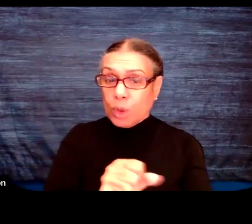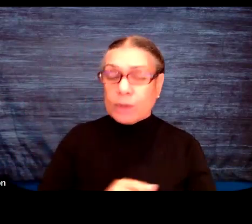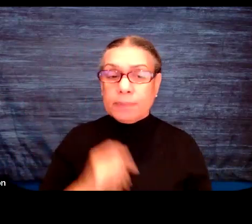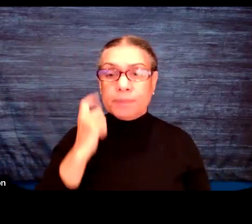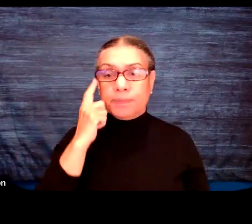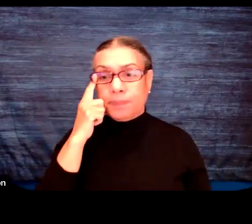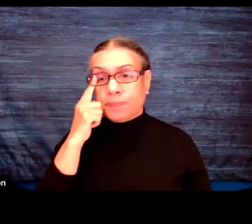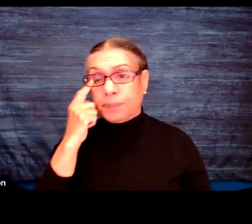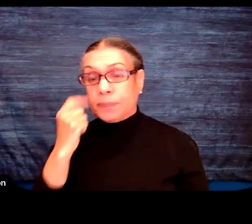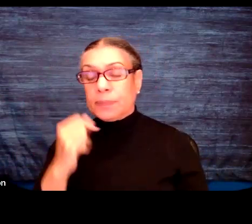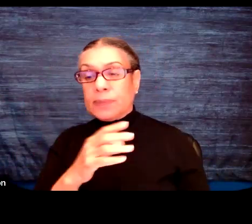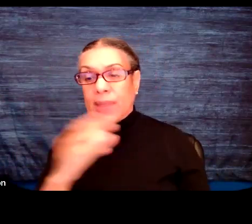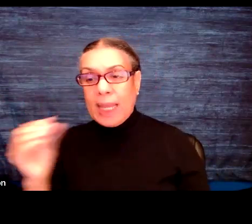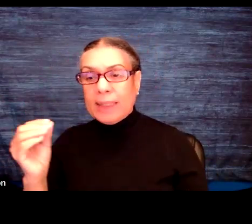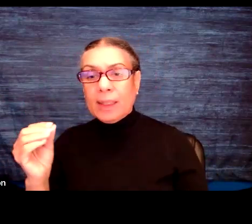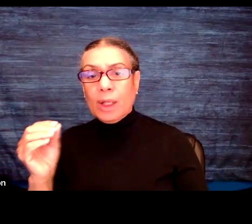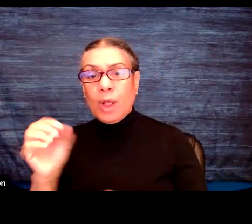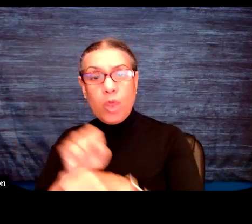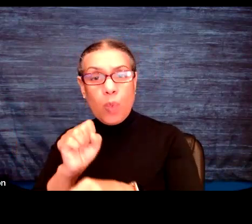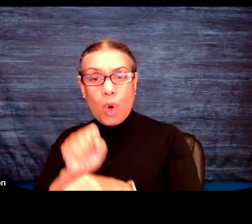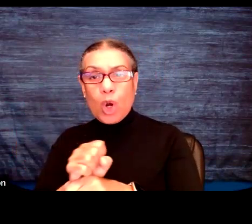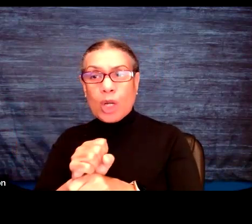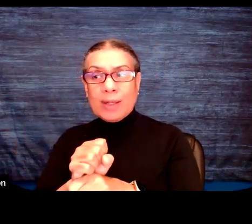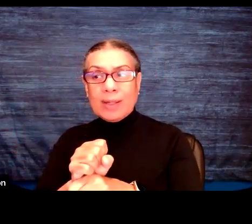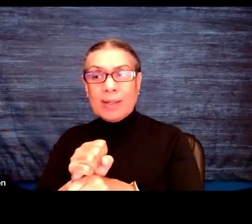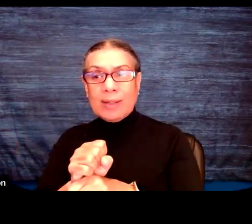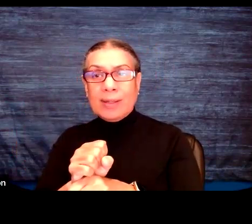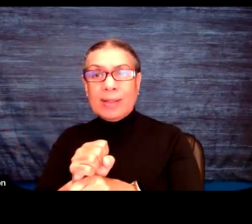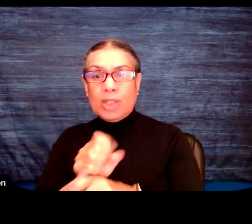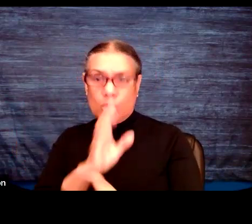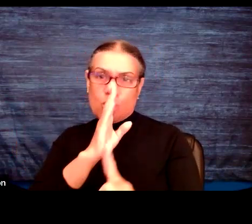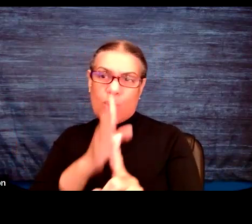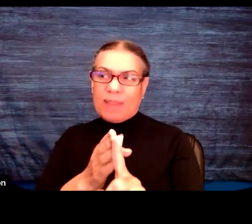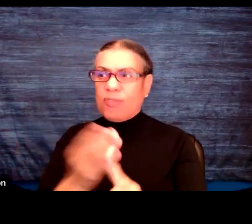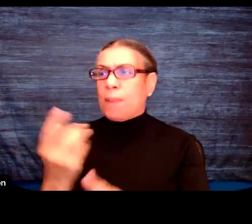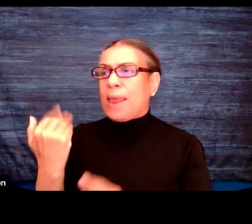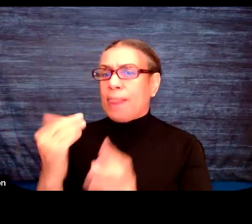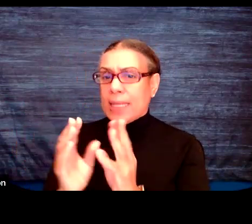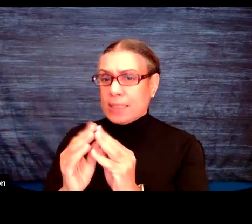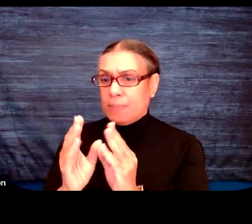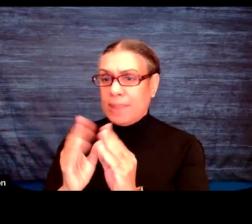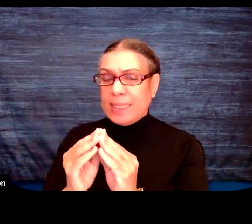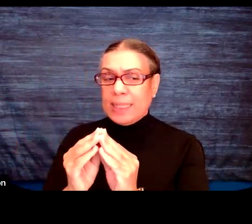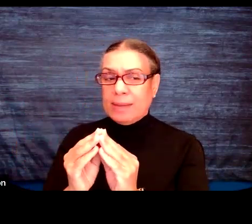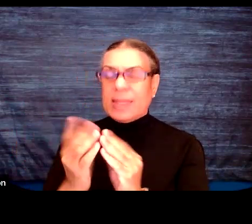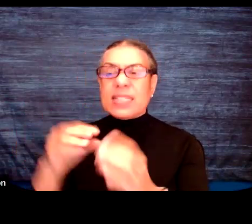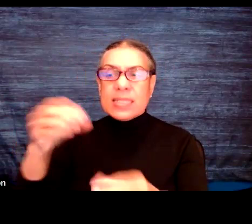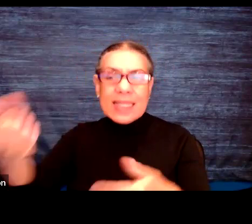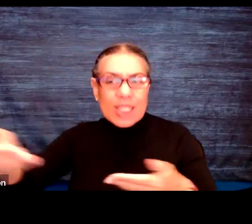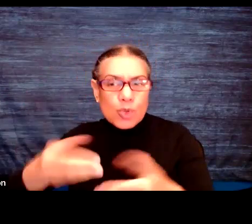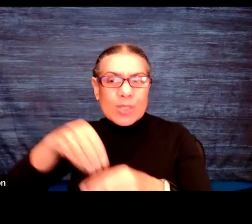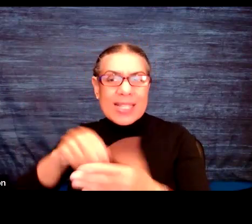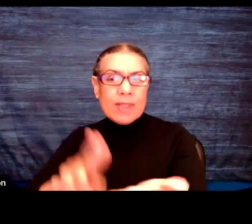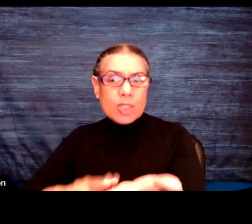and then I think, that work as directed piece that we talked a little bit about last meeting that's introduced in this contract